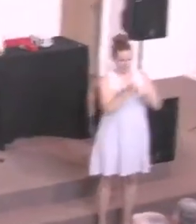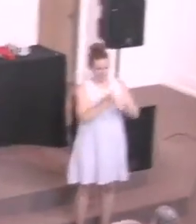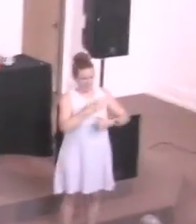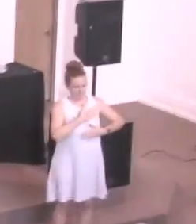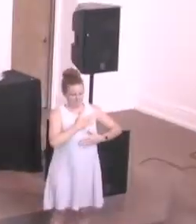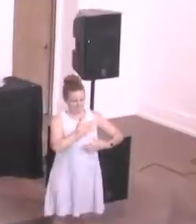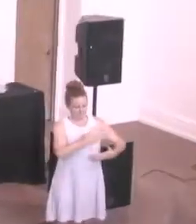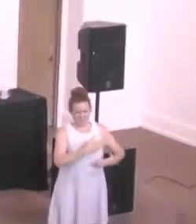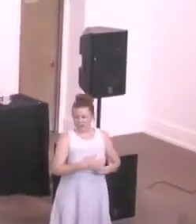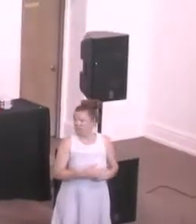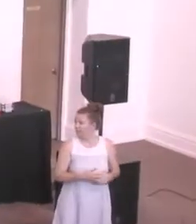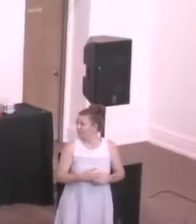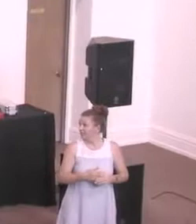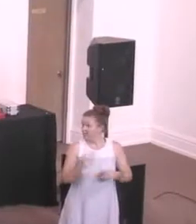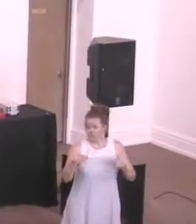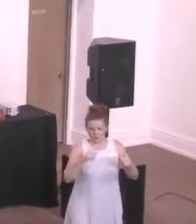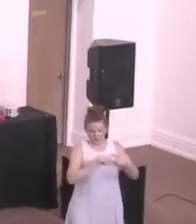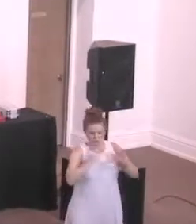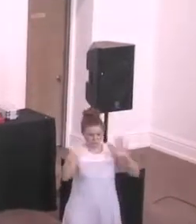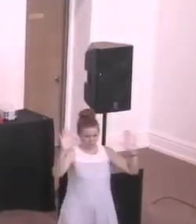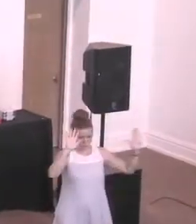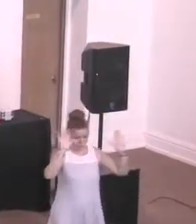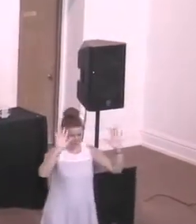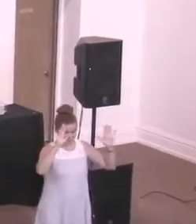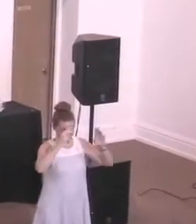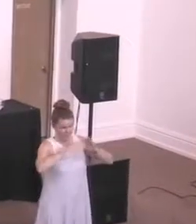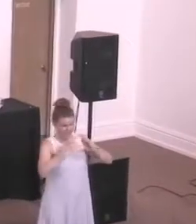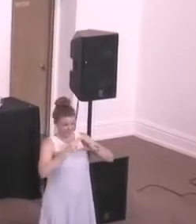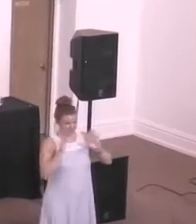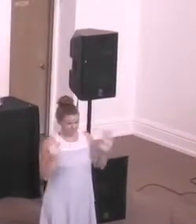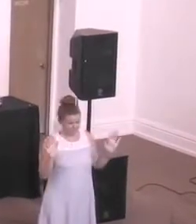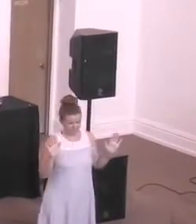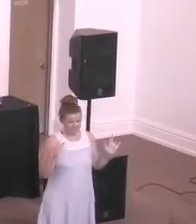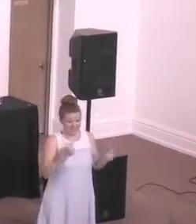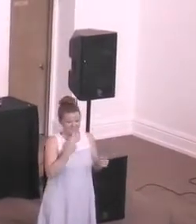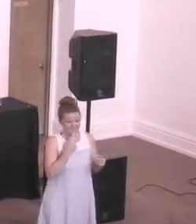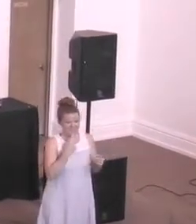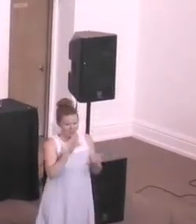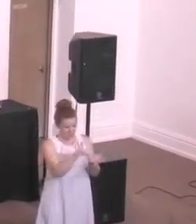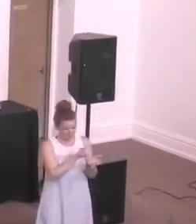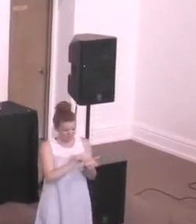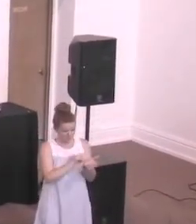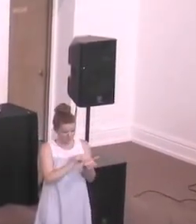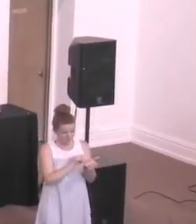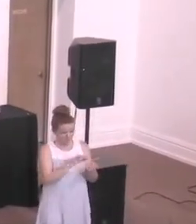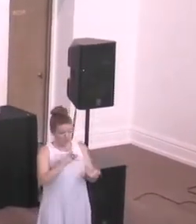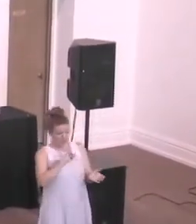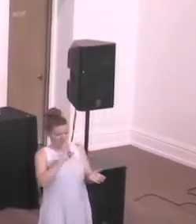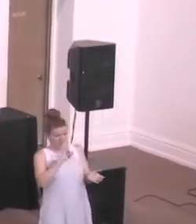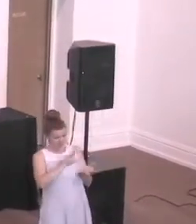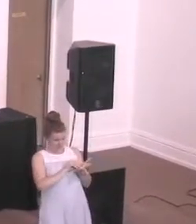right? So we're going to wave our hands. Good. Now say it with me. Say, I'm going to wave my hands.